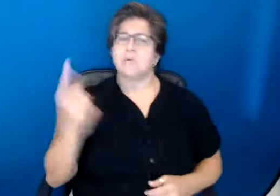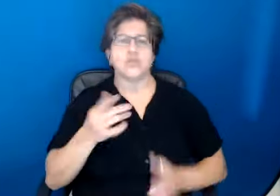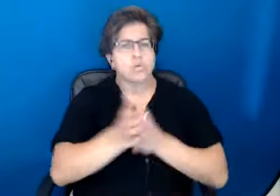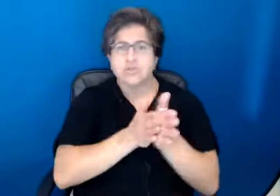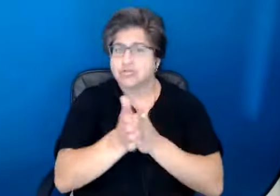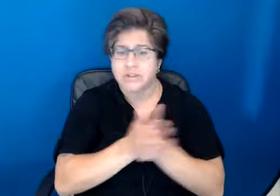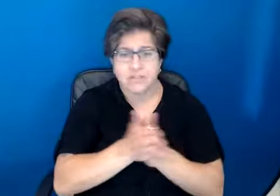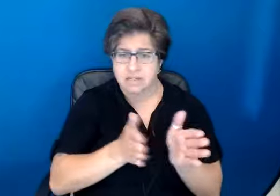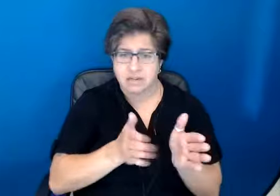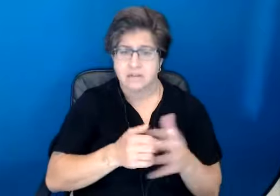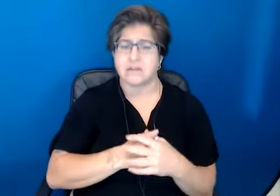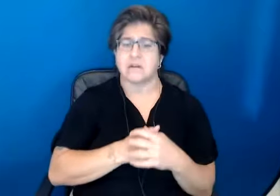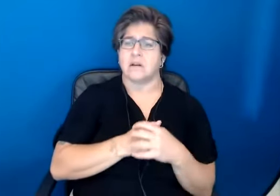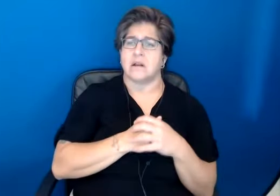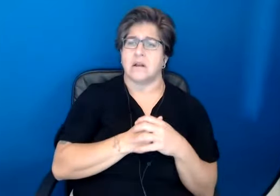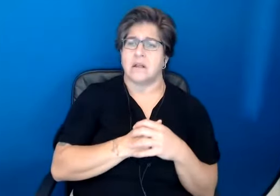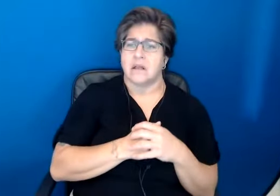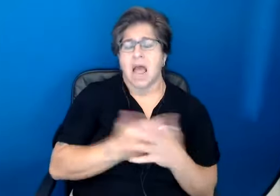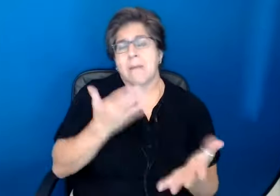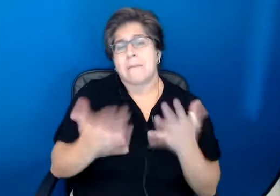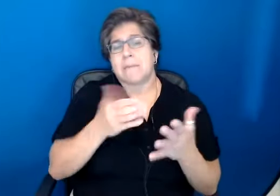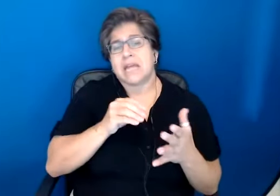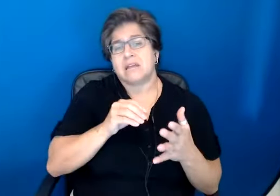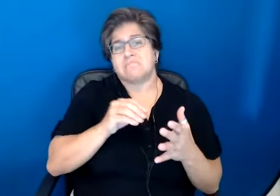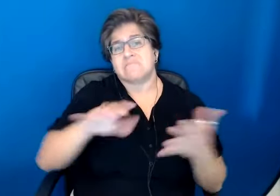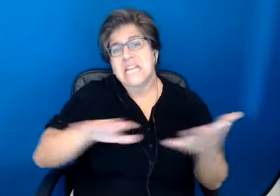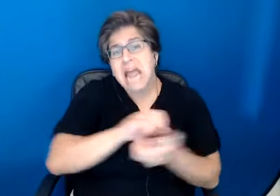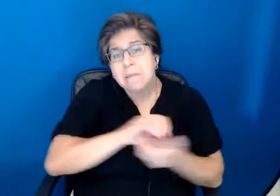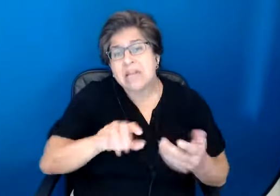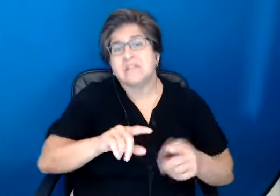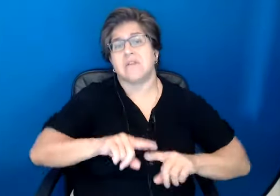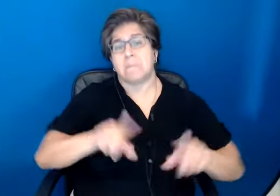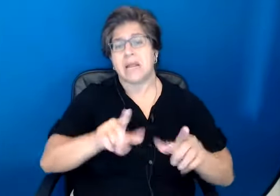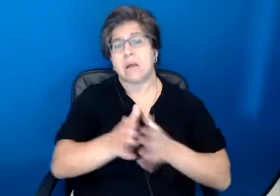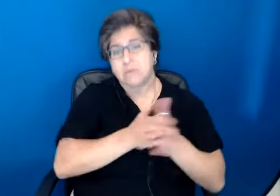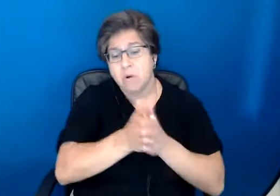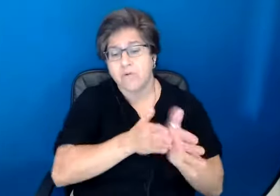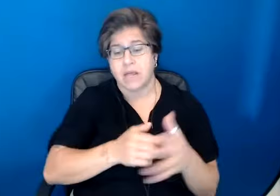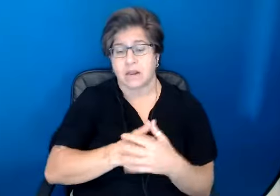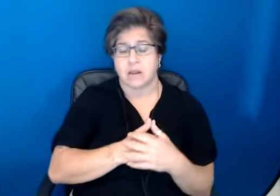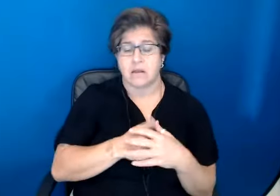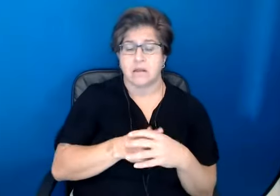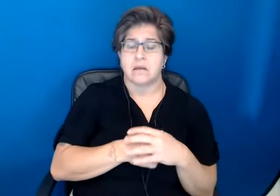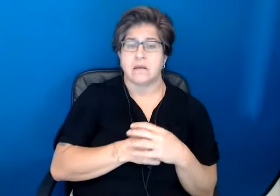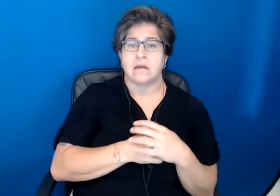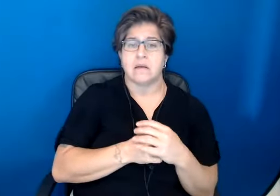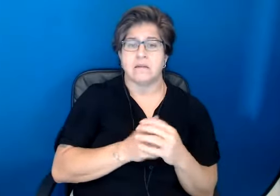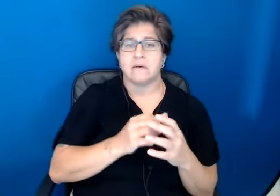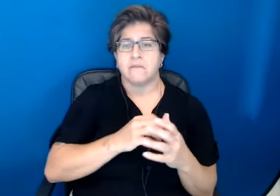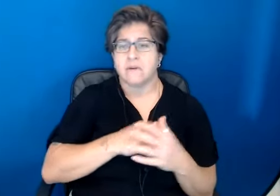us, and I couldn't see any of these children. You know, I was blinded by what was going on because I was too busy, obsessed with